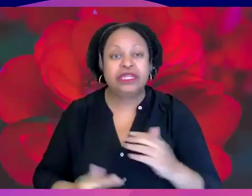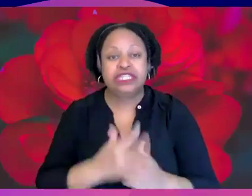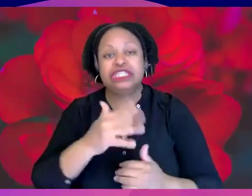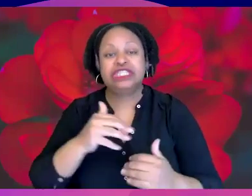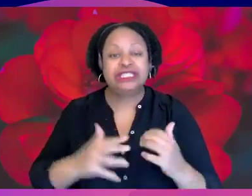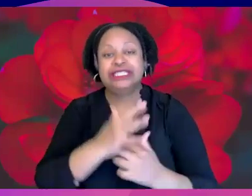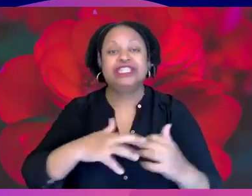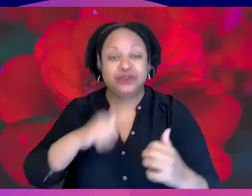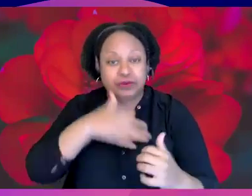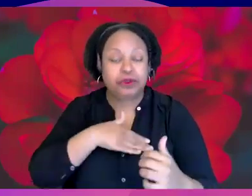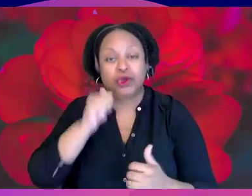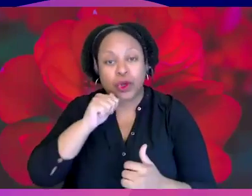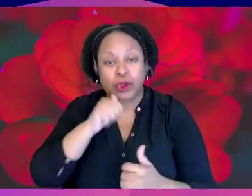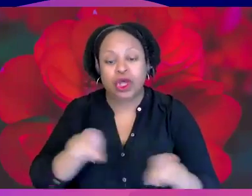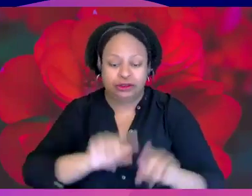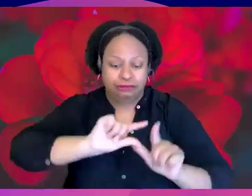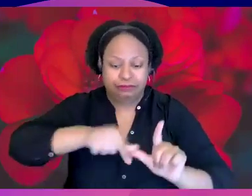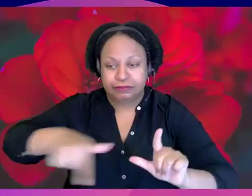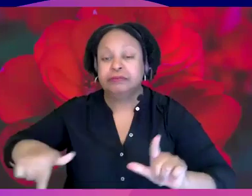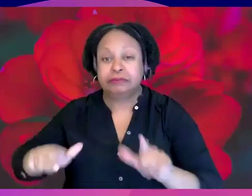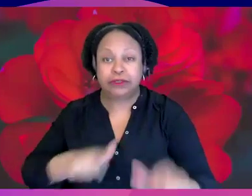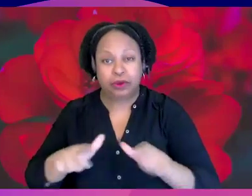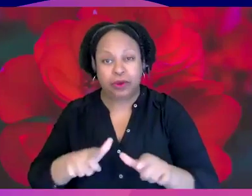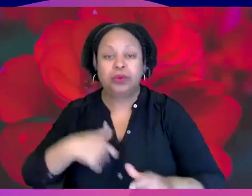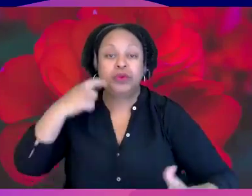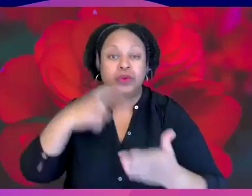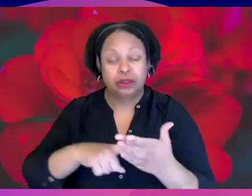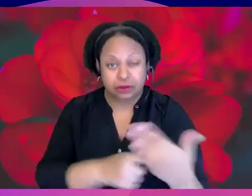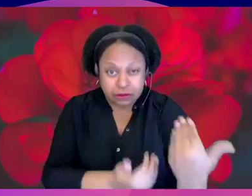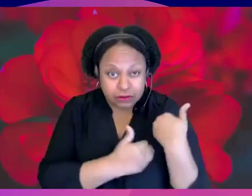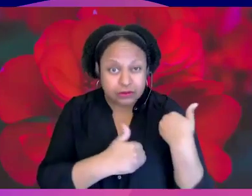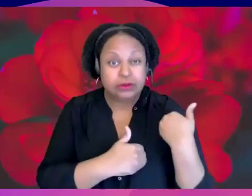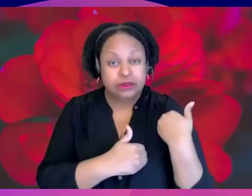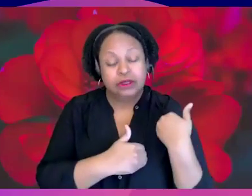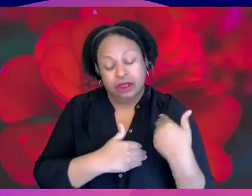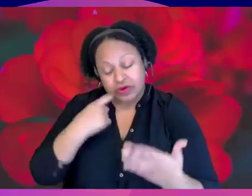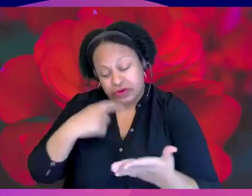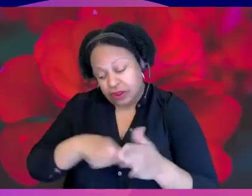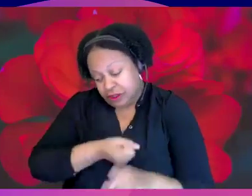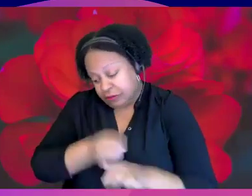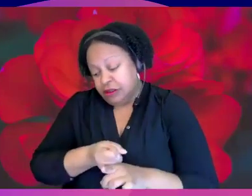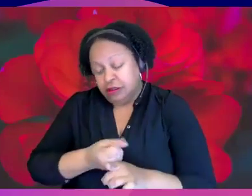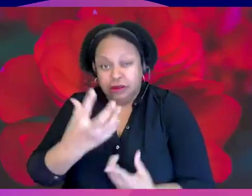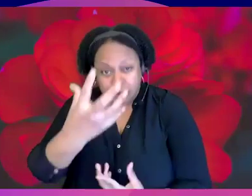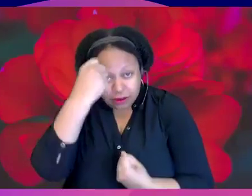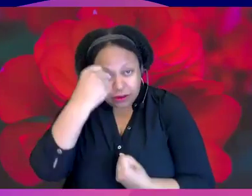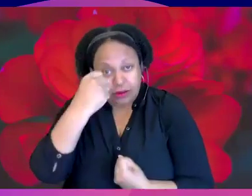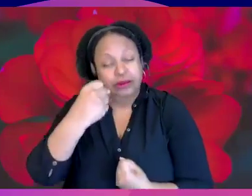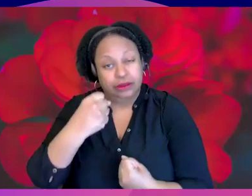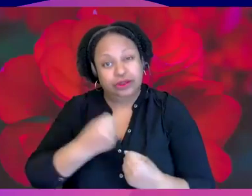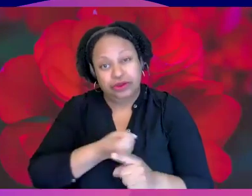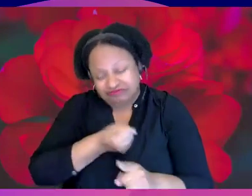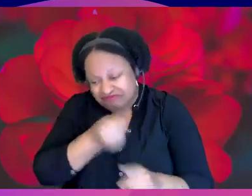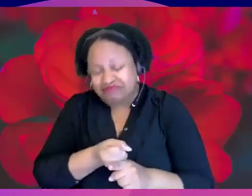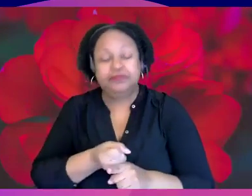SLGBTQIA+ peoples. We recognize the responsibility for our work to be informed of the colonial imprint and harms that shape the experiences of